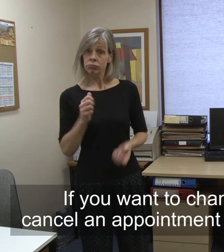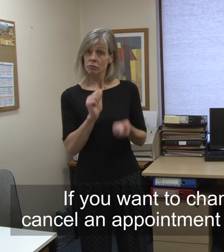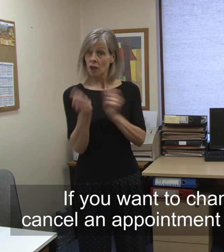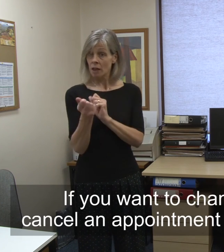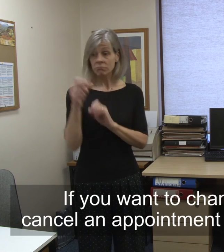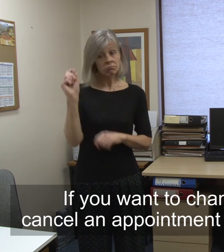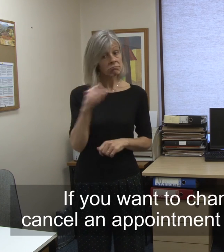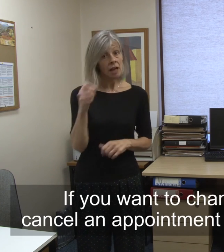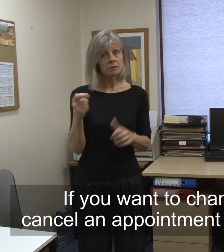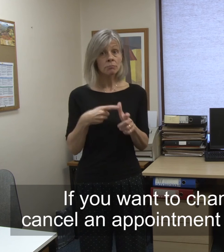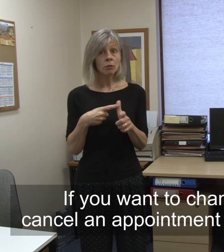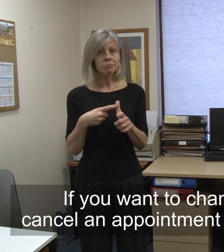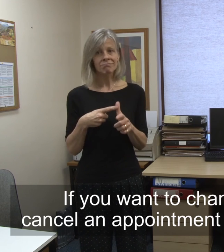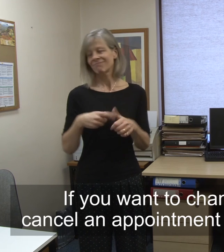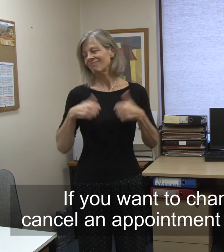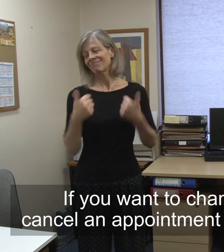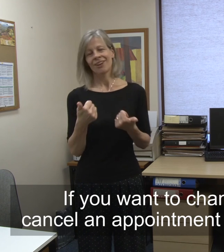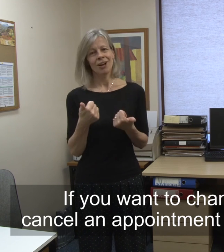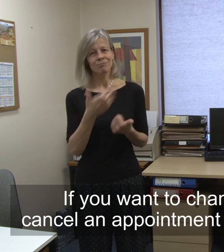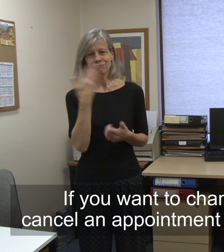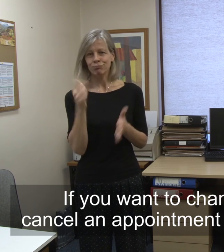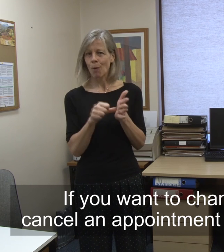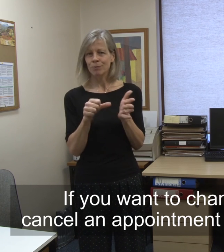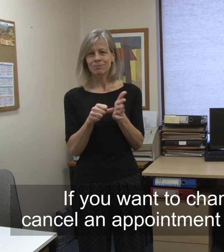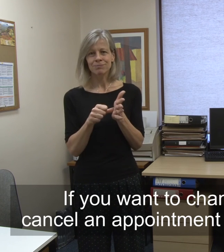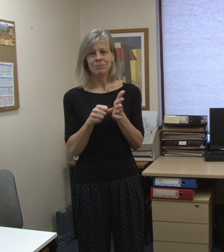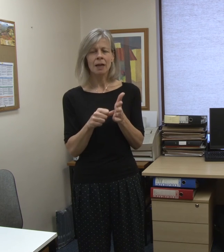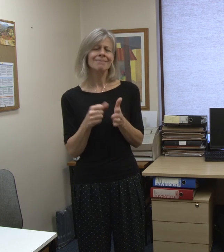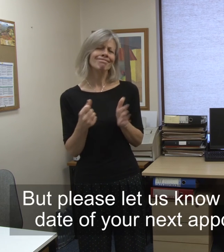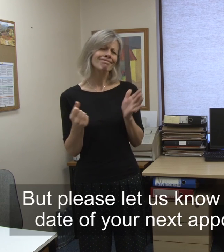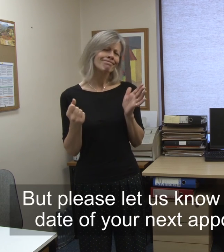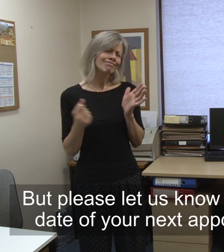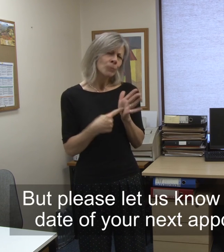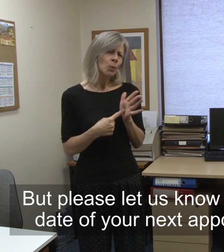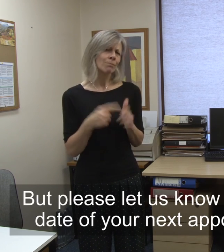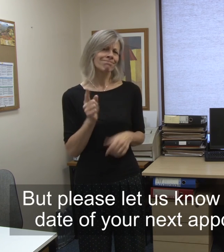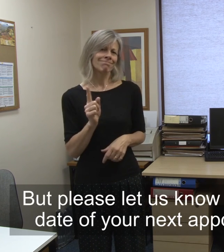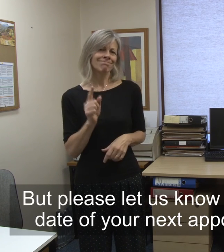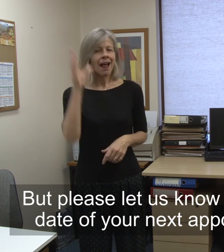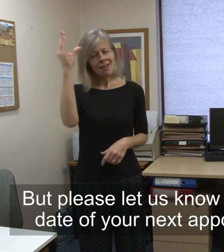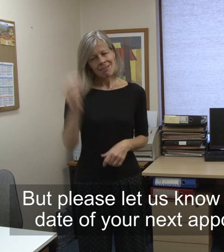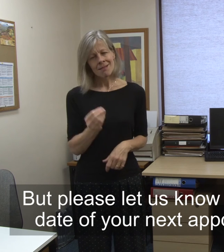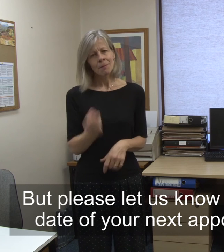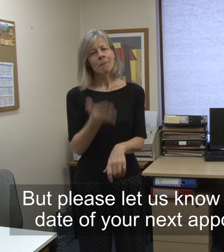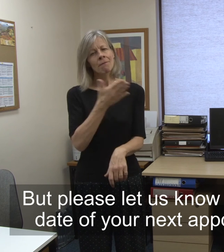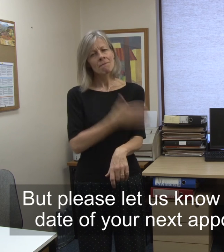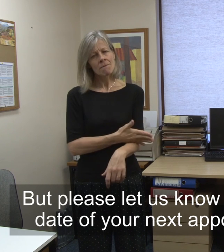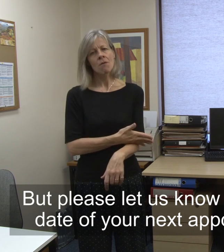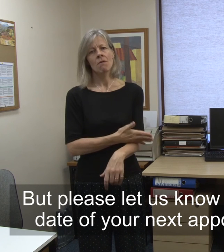If you want to change or cancel an appointment, that's fine. But please let us know before the date of your next